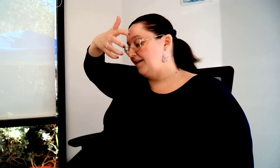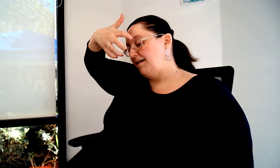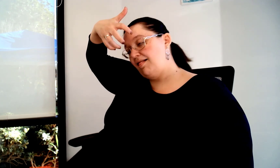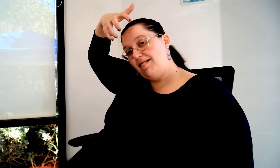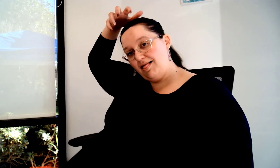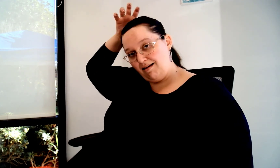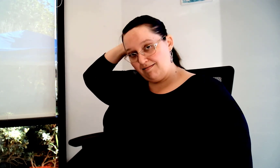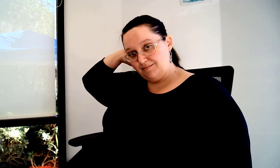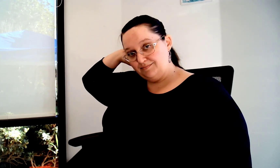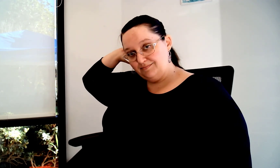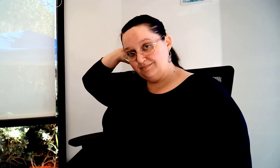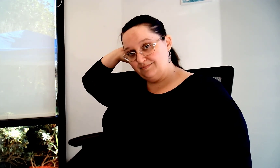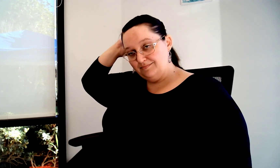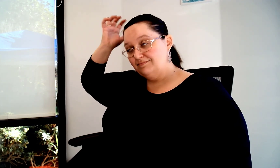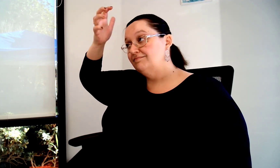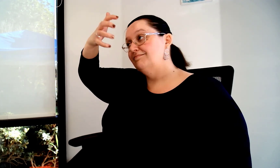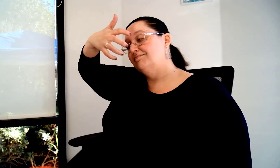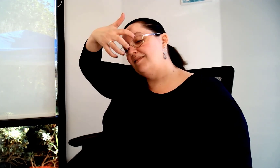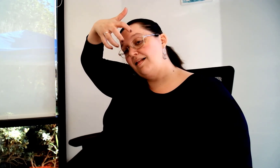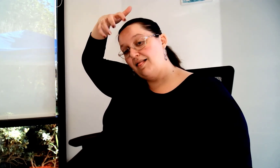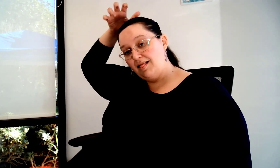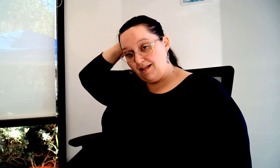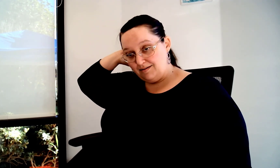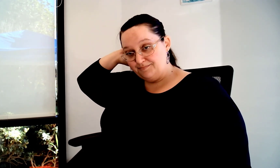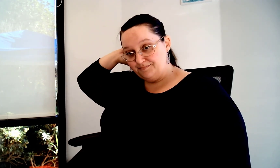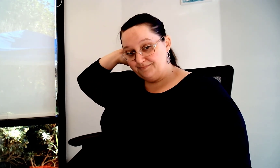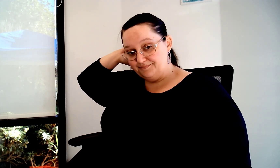Bent 5 over head. Lion.